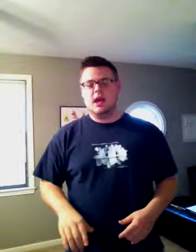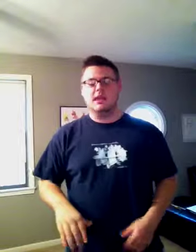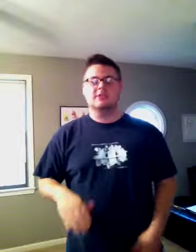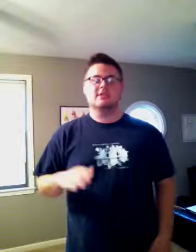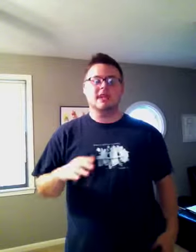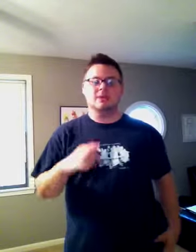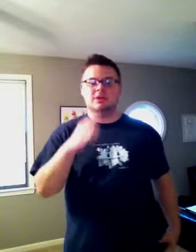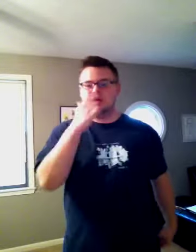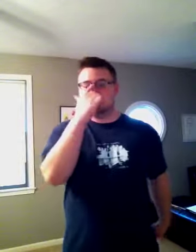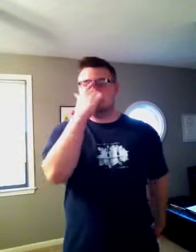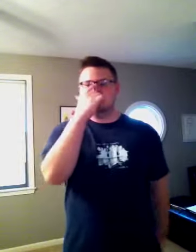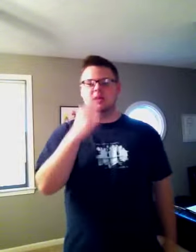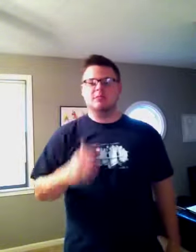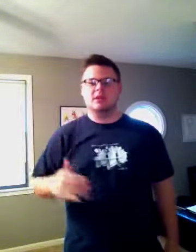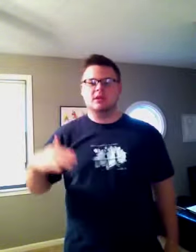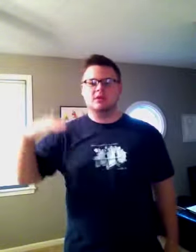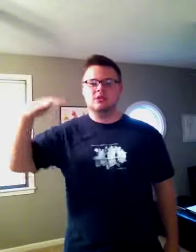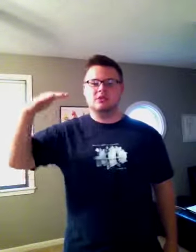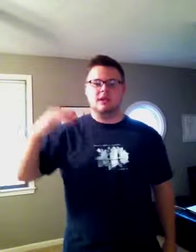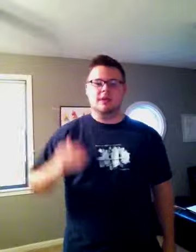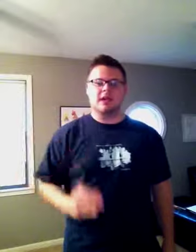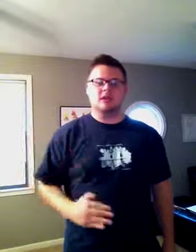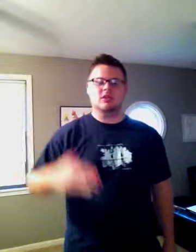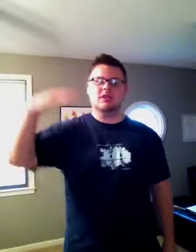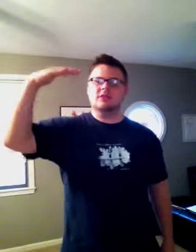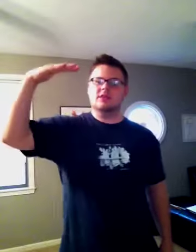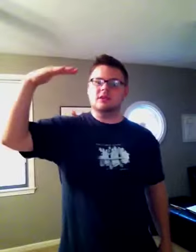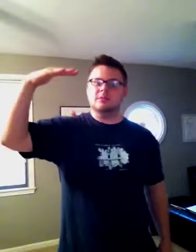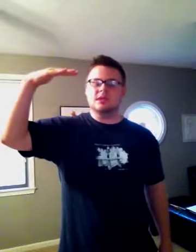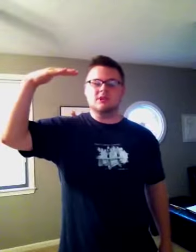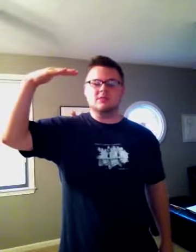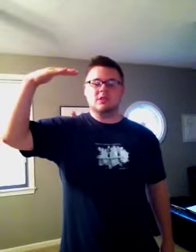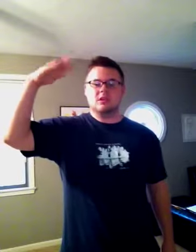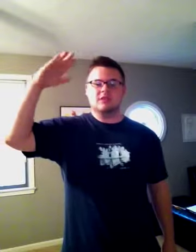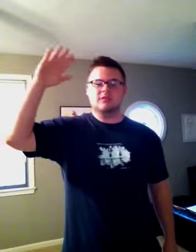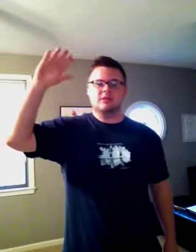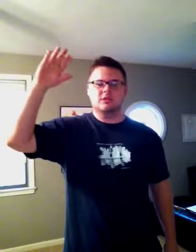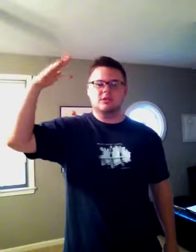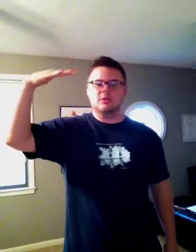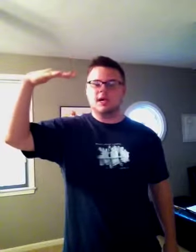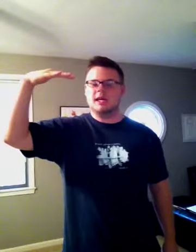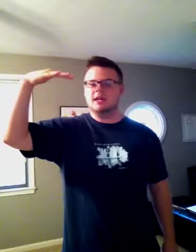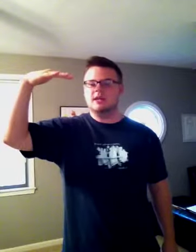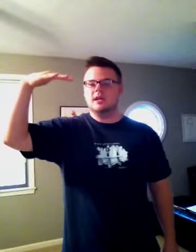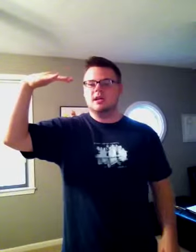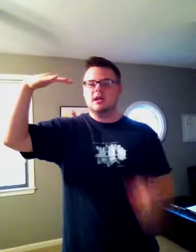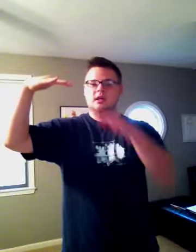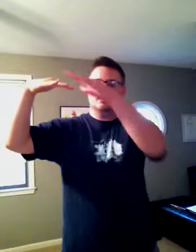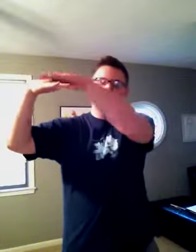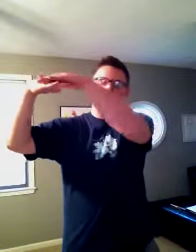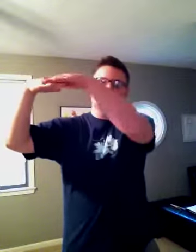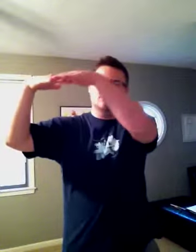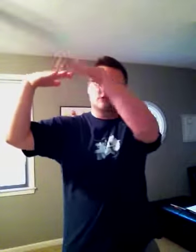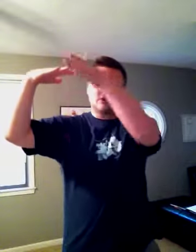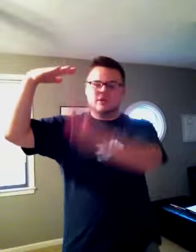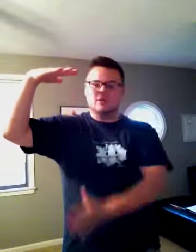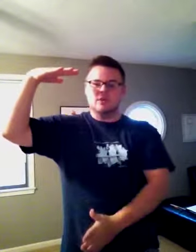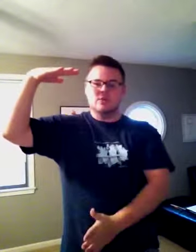And steep, you're just going to make a cliff. Here's going to be the edge of your cliff using your right hand. And you're just going to run it